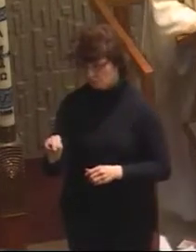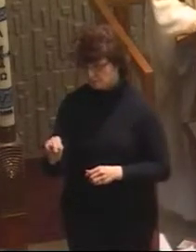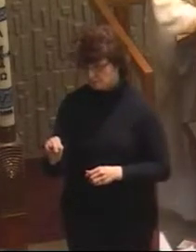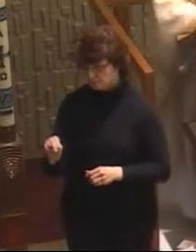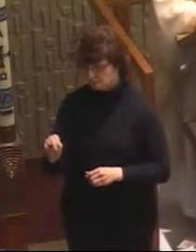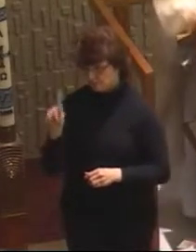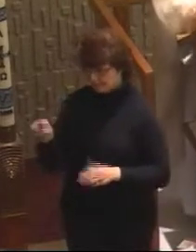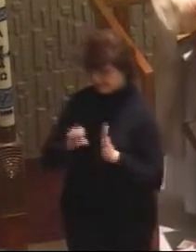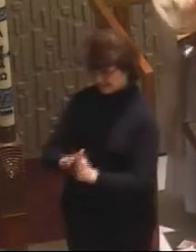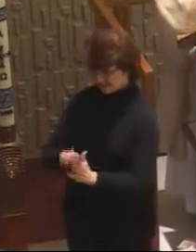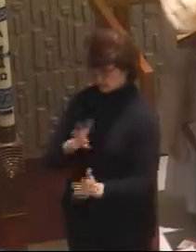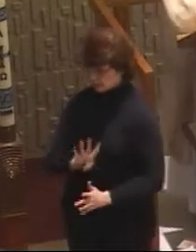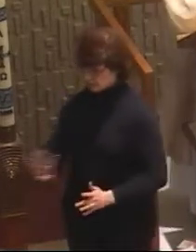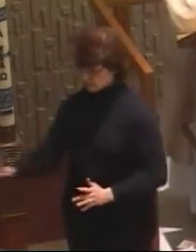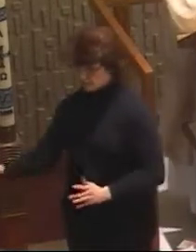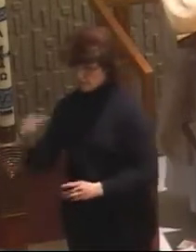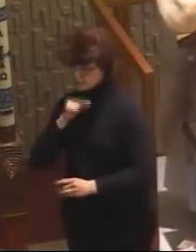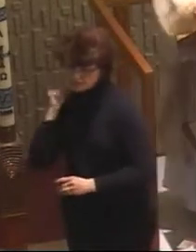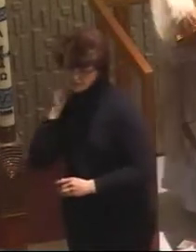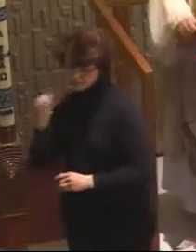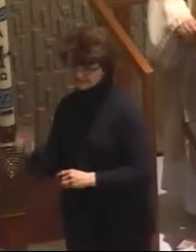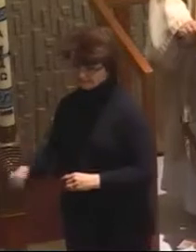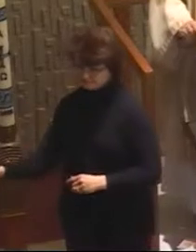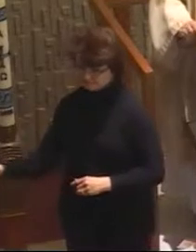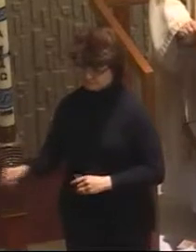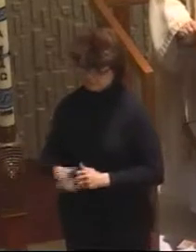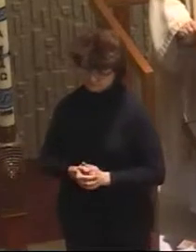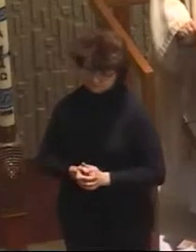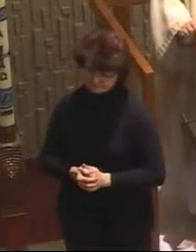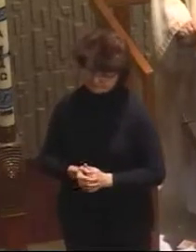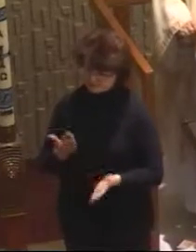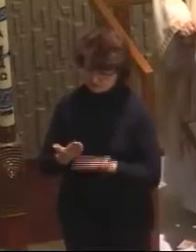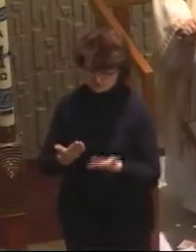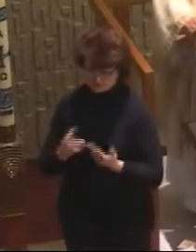been surrounded by incredible priests, because that would be way too easy.